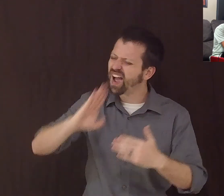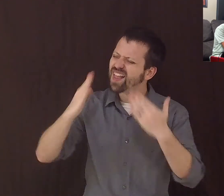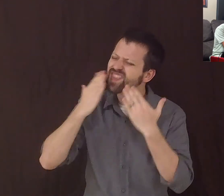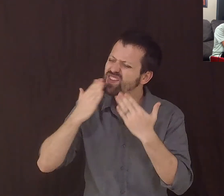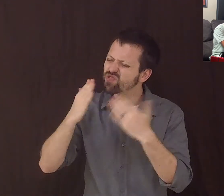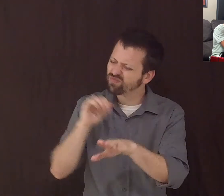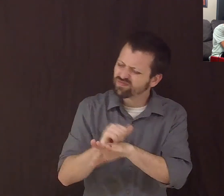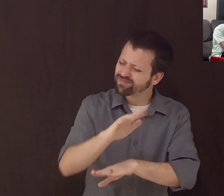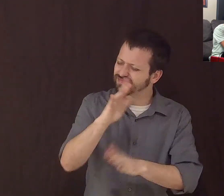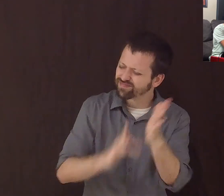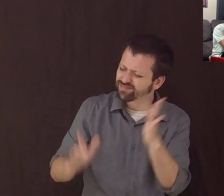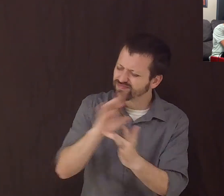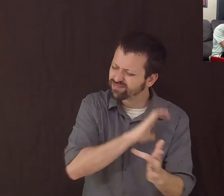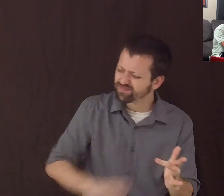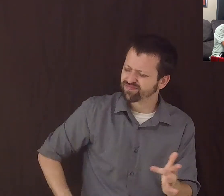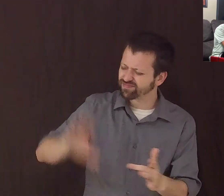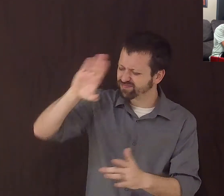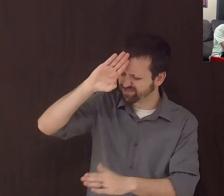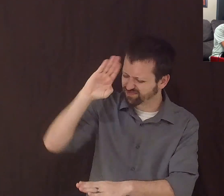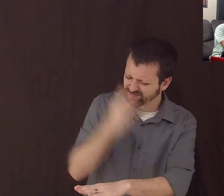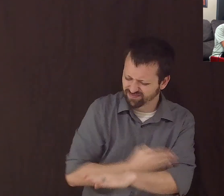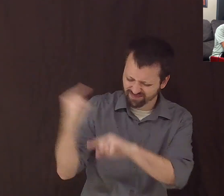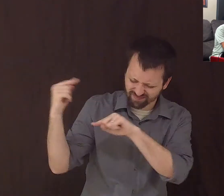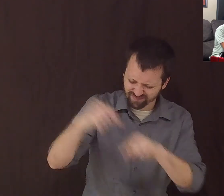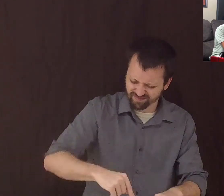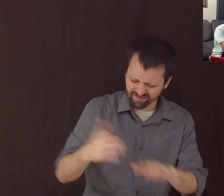God, thank you for sending your son, Jesus Christ, to die on a cross.